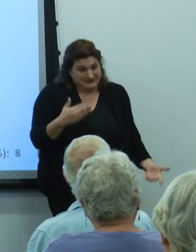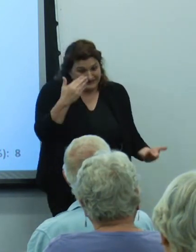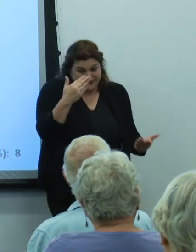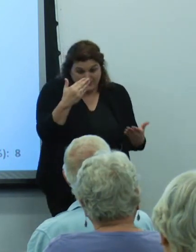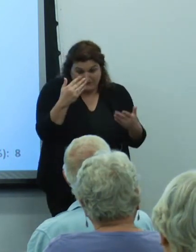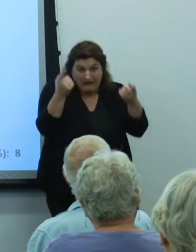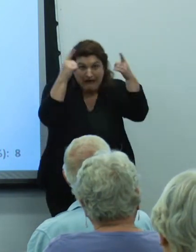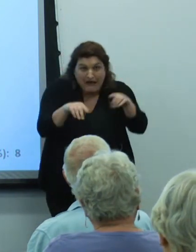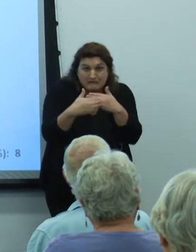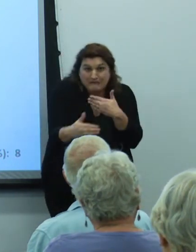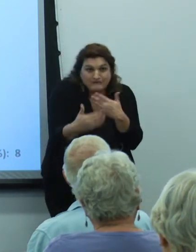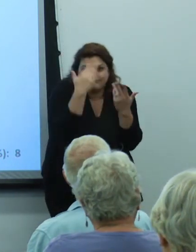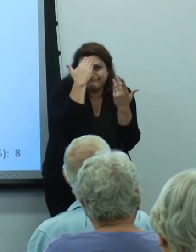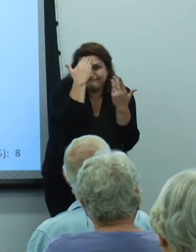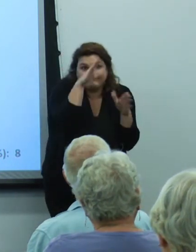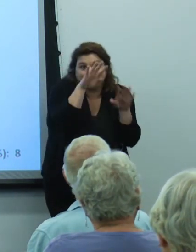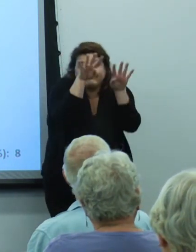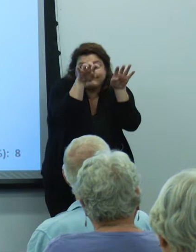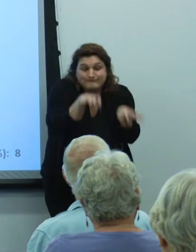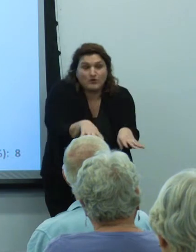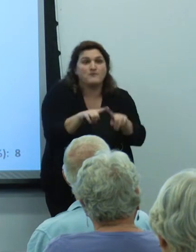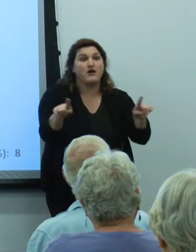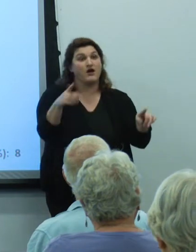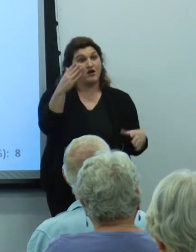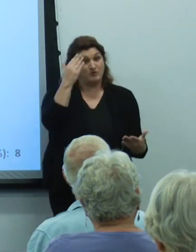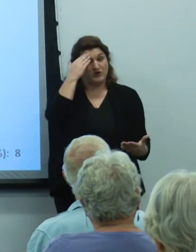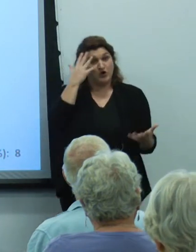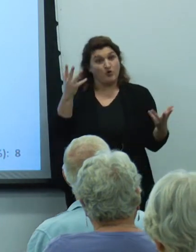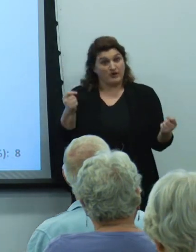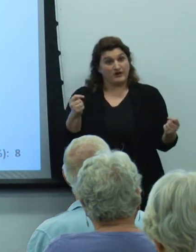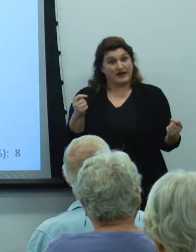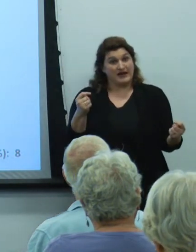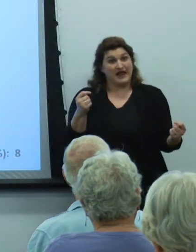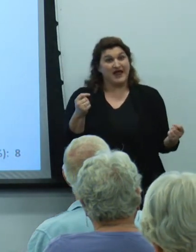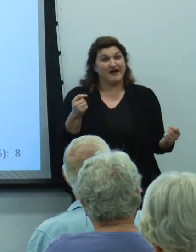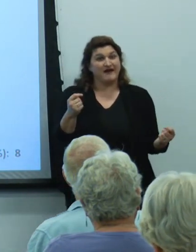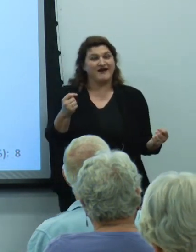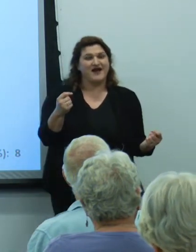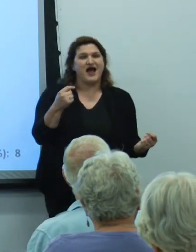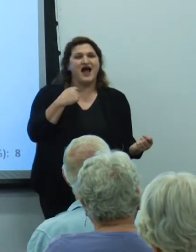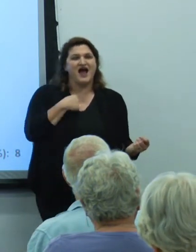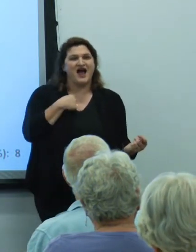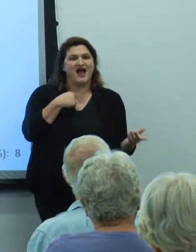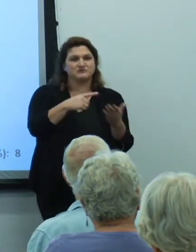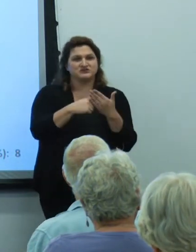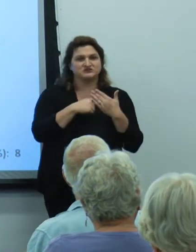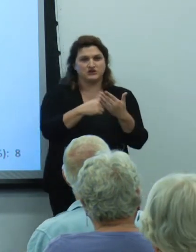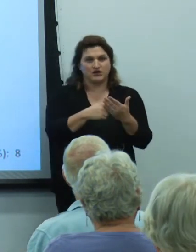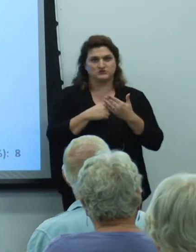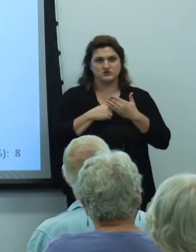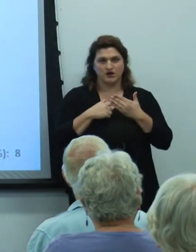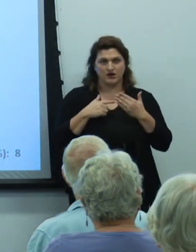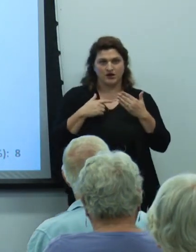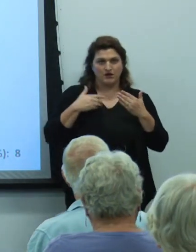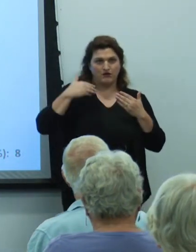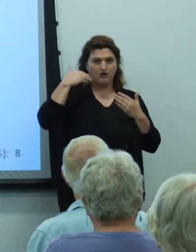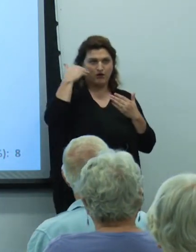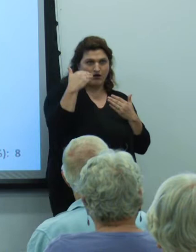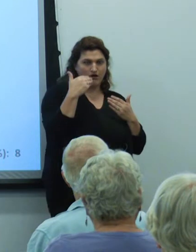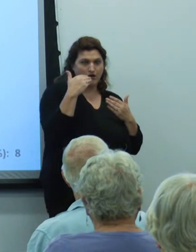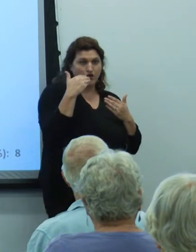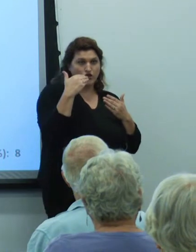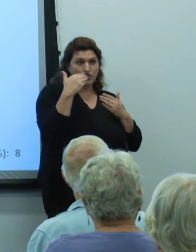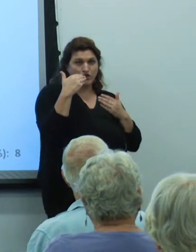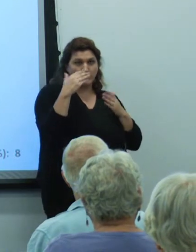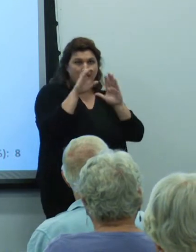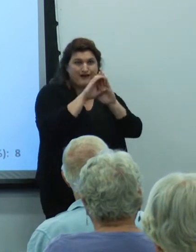I don't know what will happen. But what we do know is that I'm talking about a slow motion